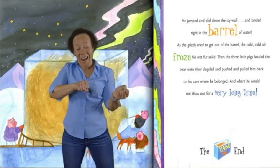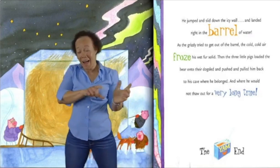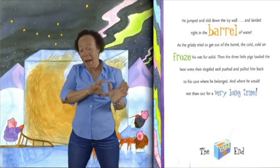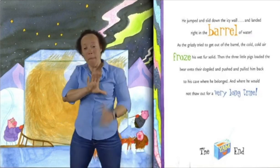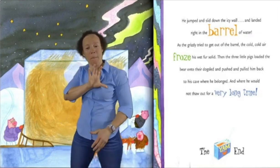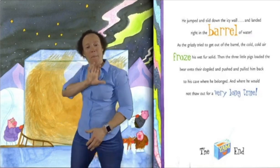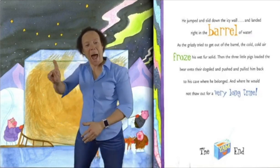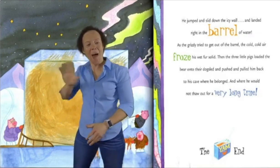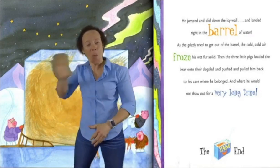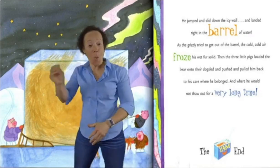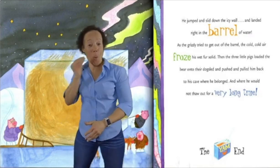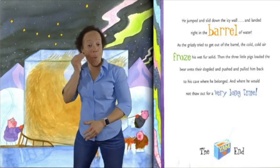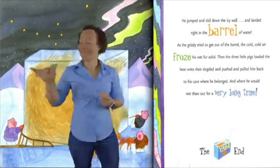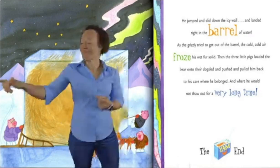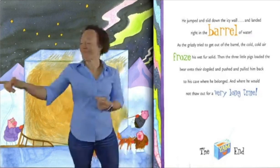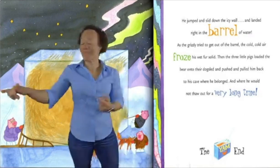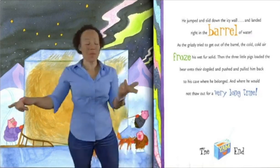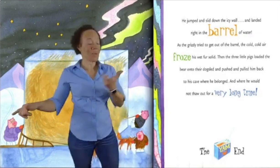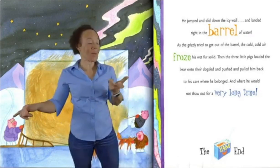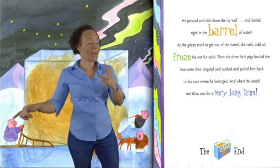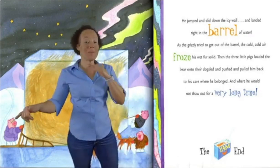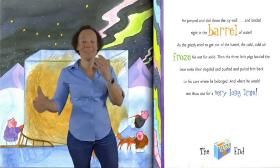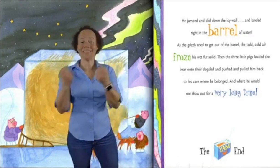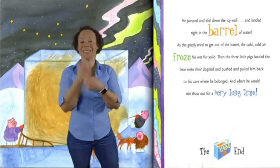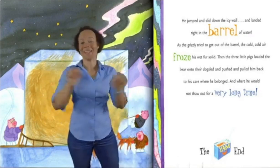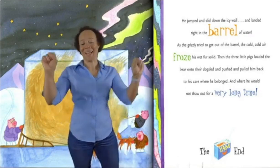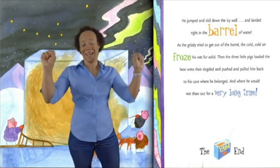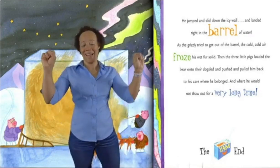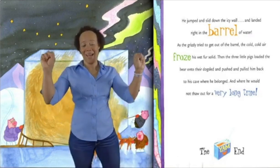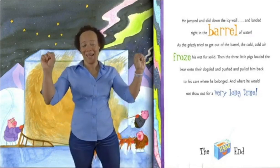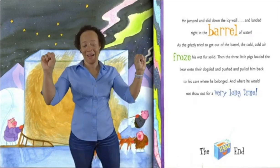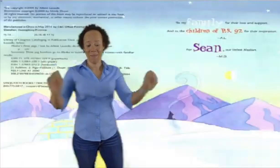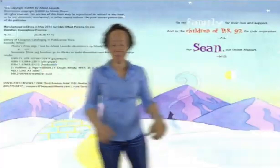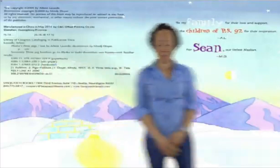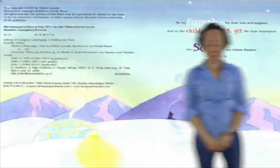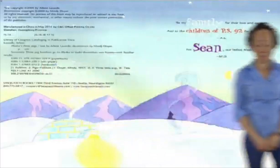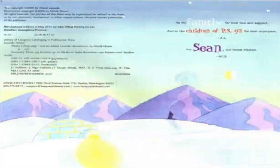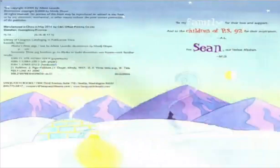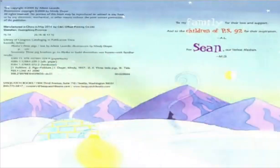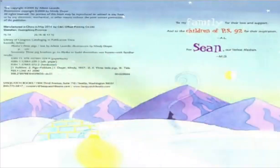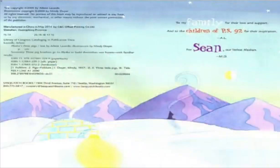belonged, and where he would thaw out for a very long time.